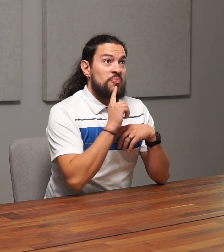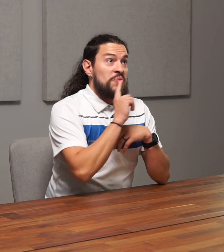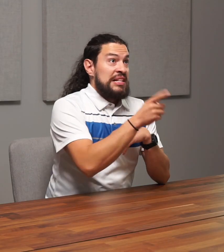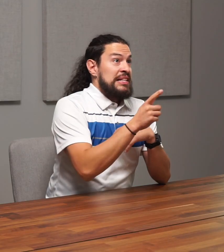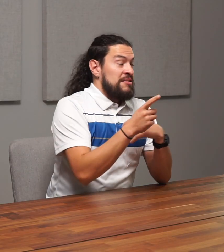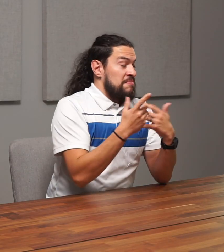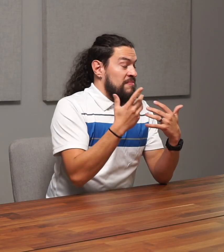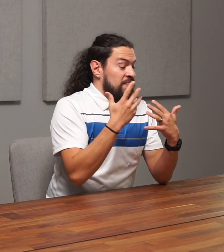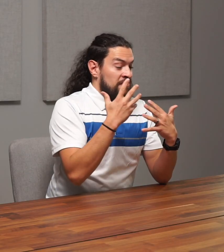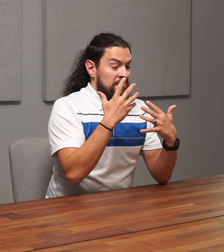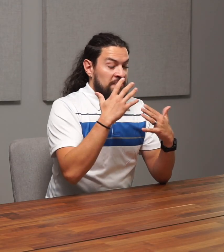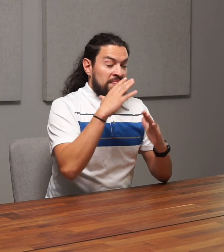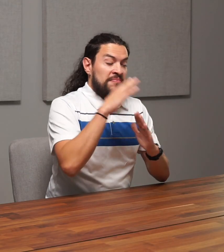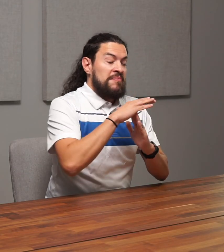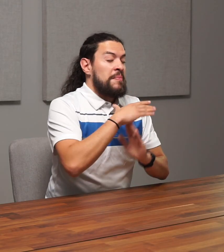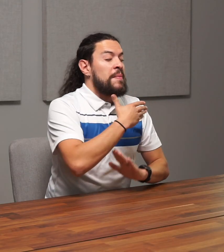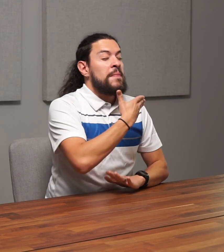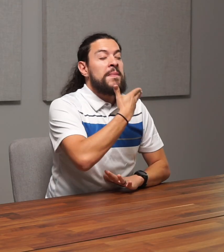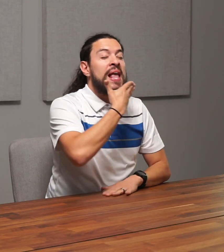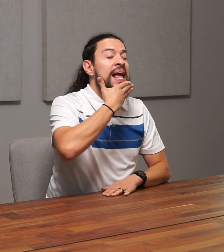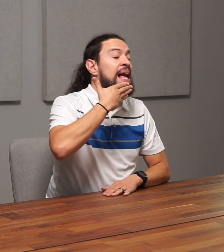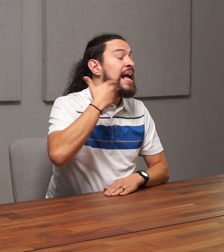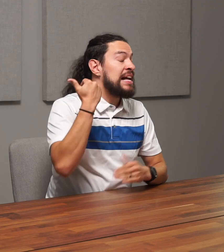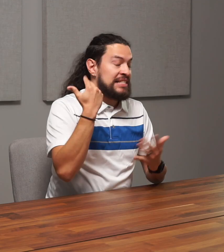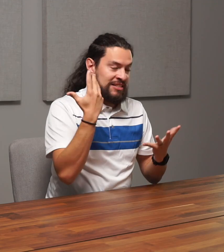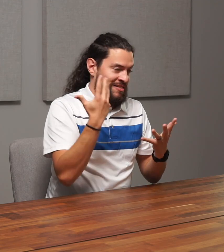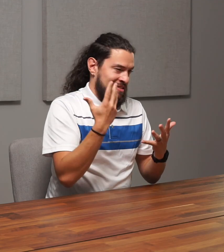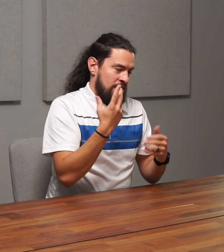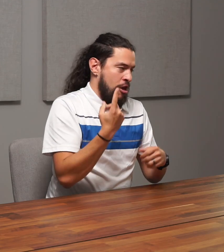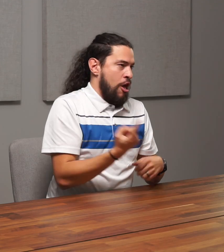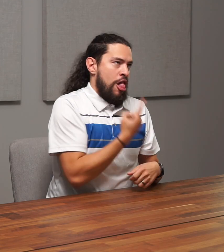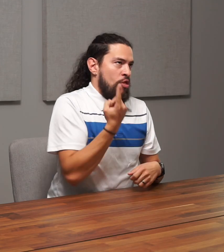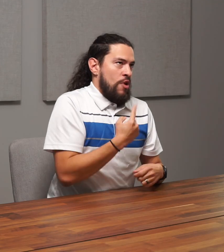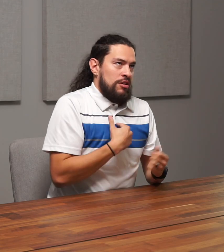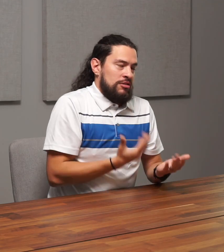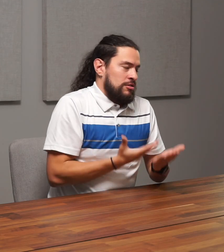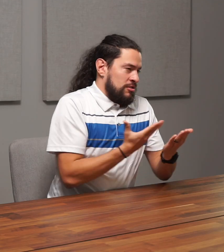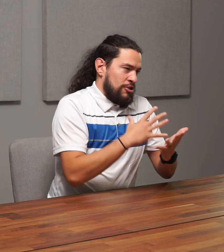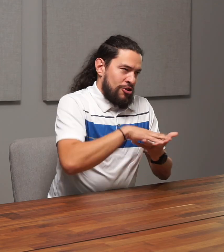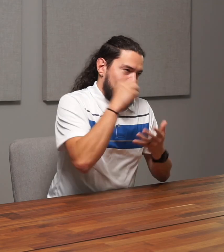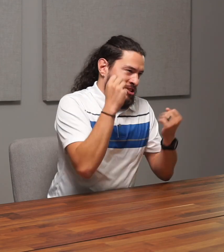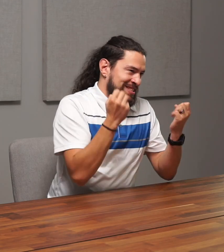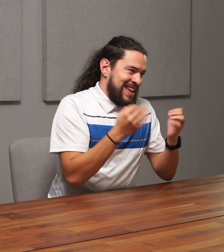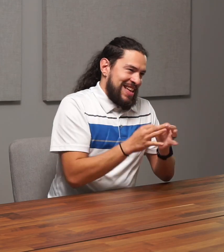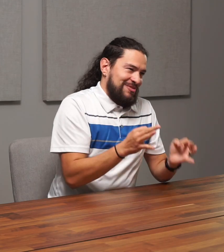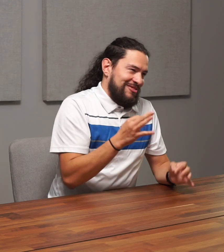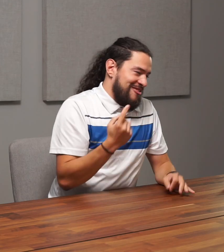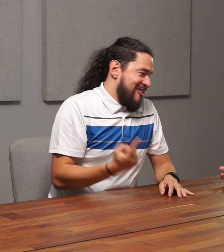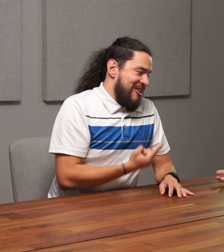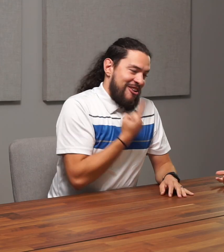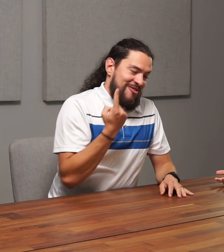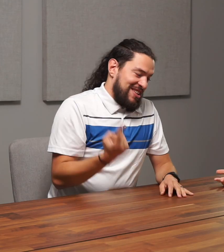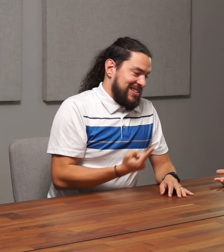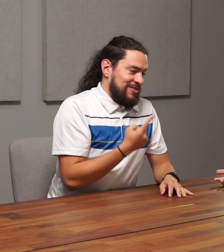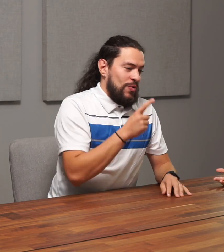that's a great question so really i would say obviously the best suggestion is to learn sign language right